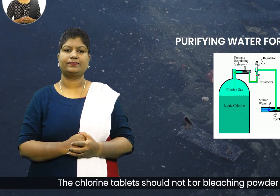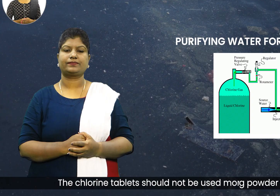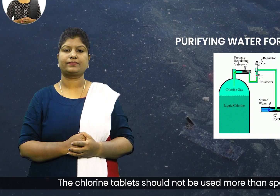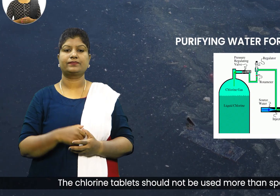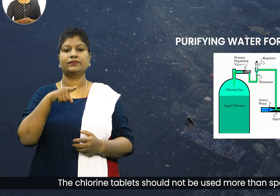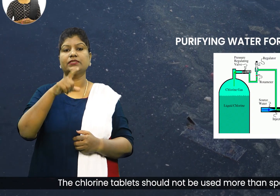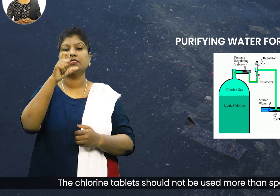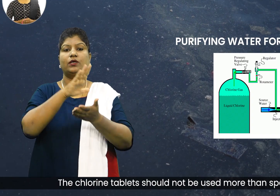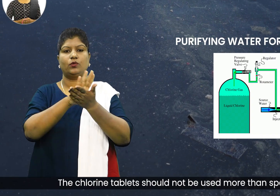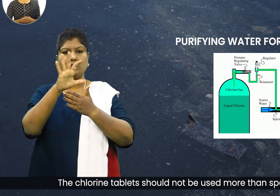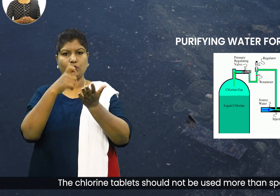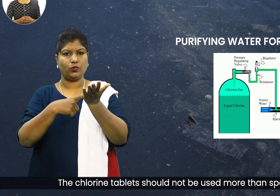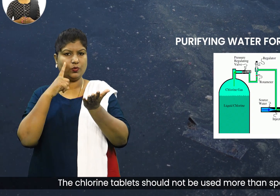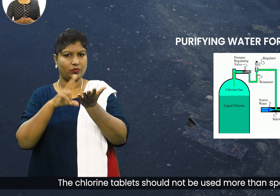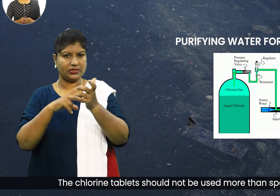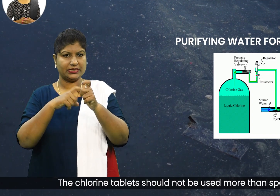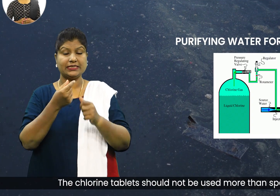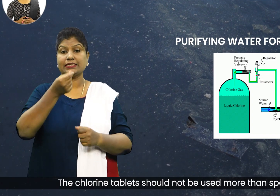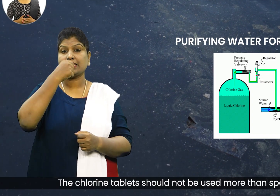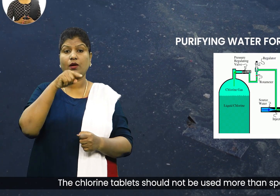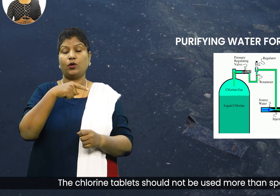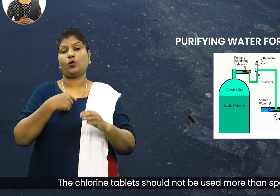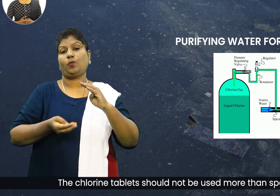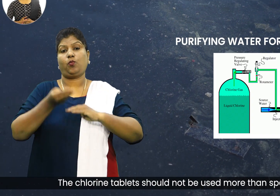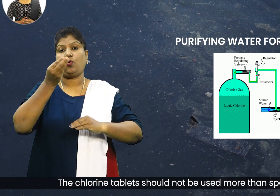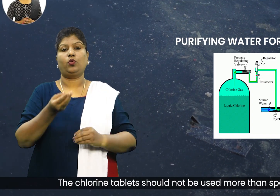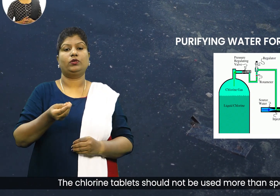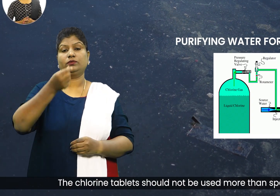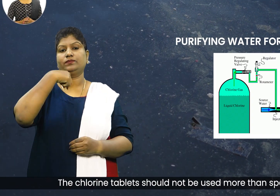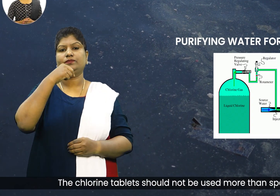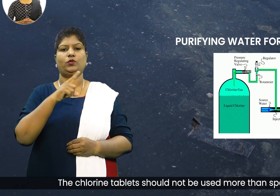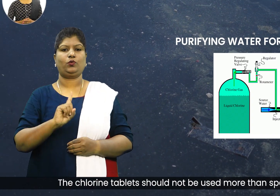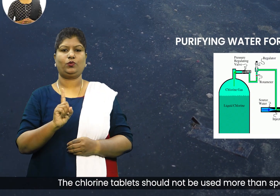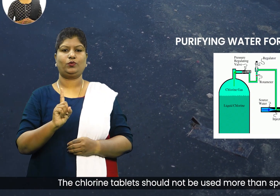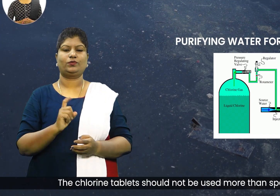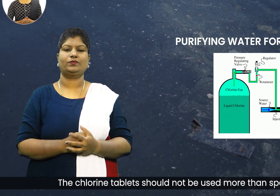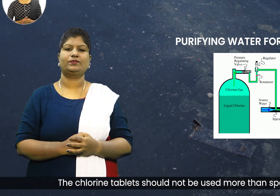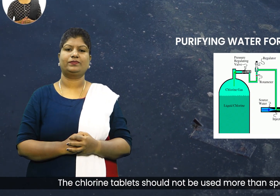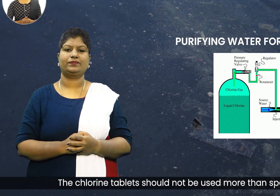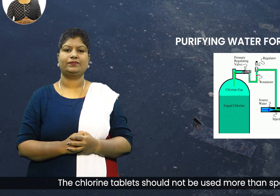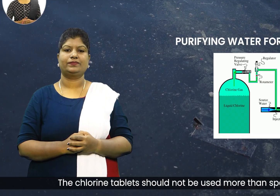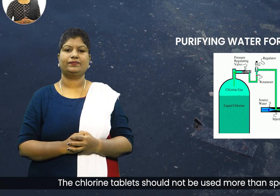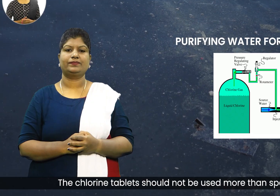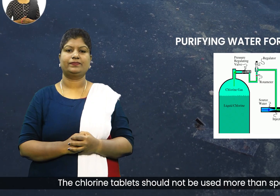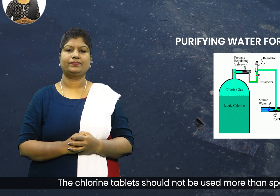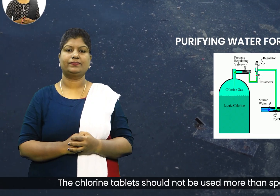The chlorine tablets should not be used more than specified.